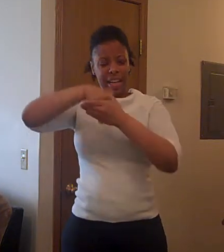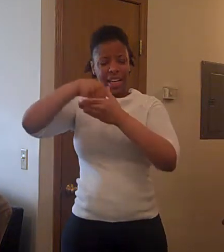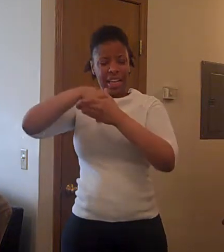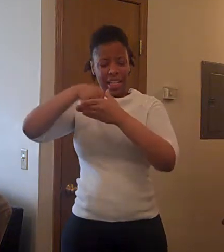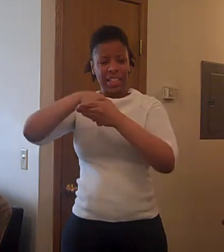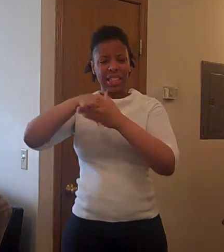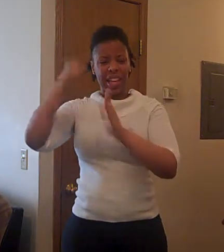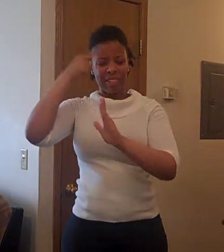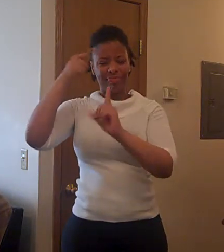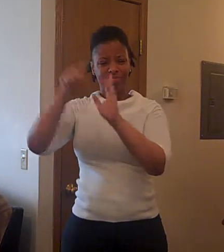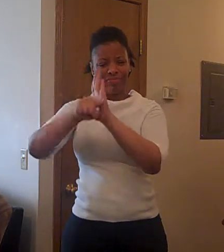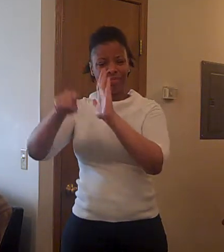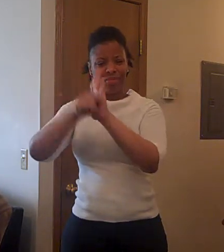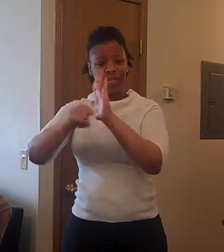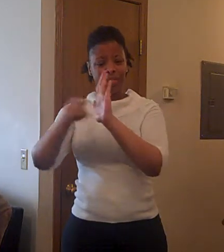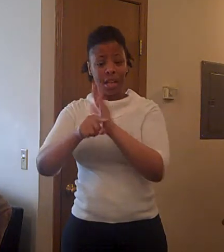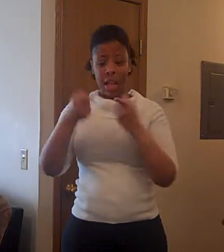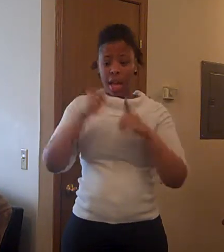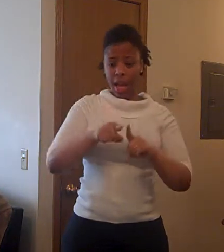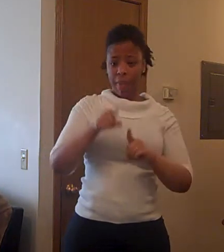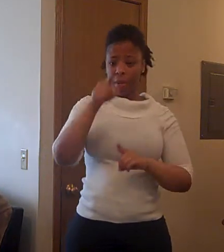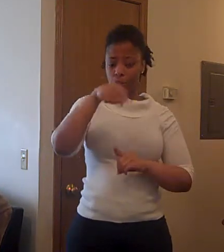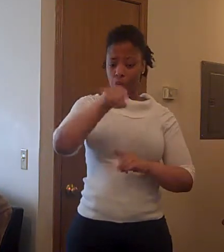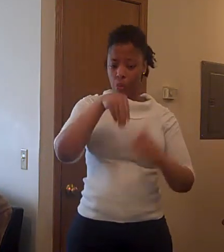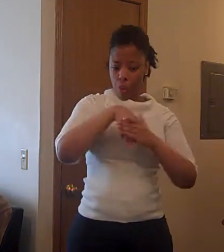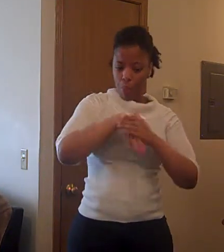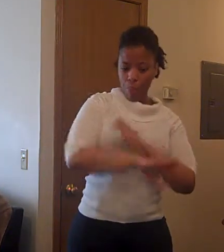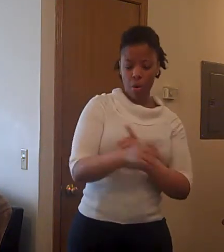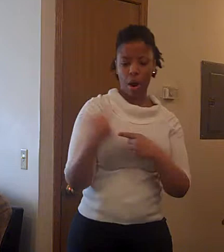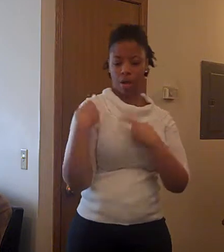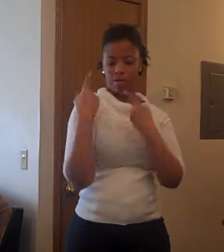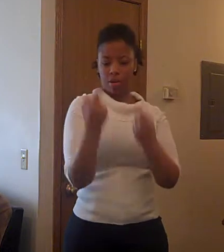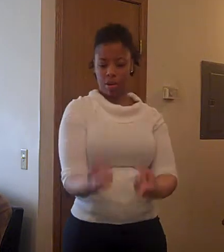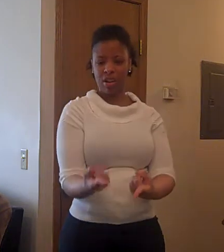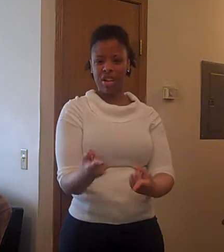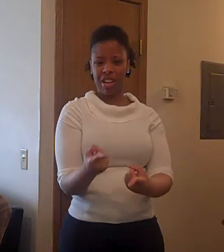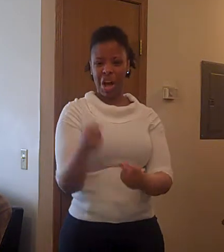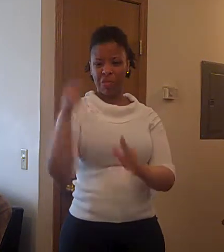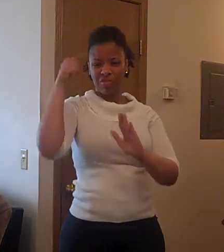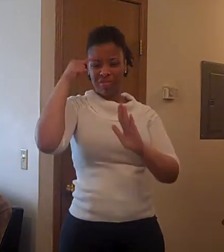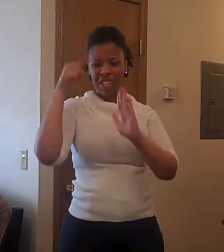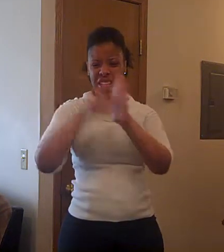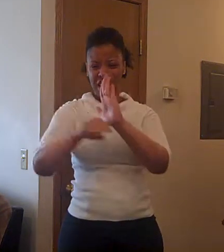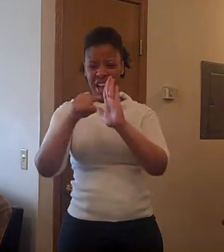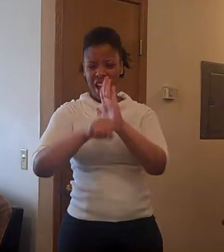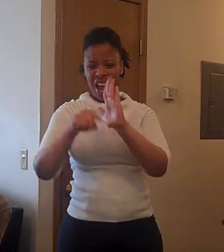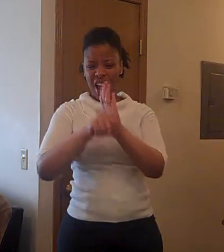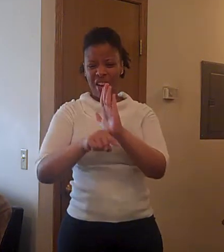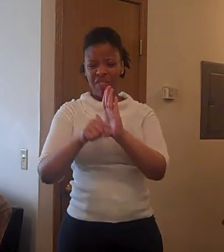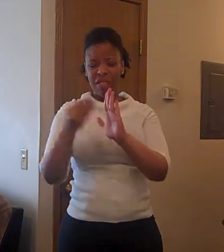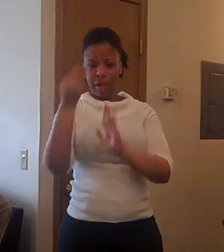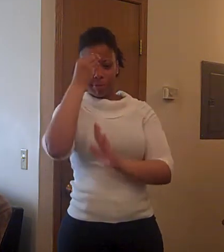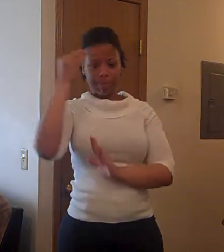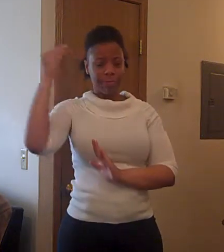your brain. So you're going to have information coming from the outside, information from the inside, and it all meets at this point of the free will